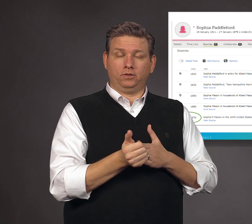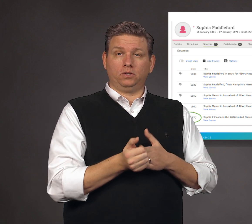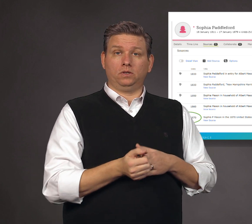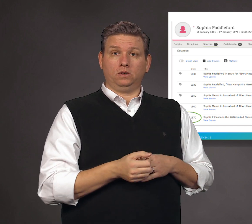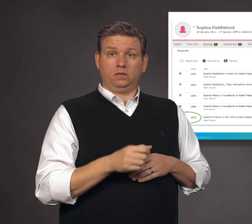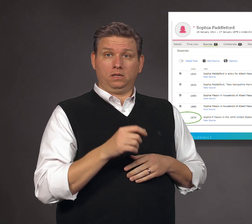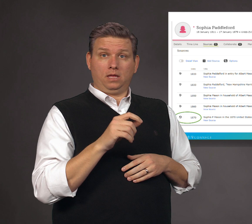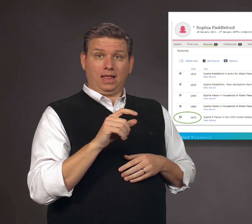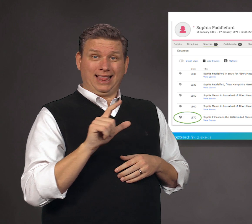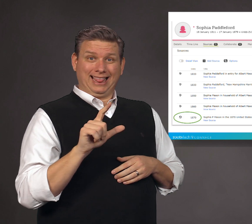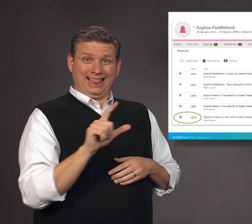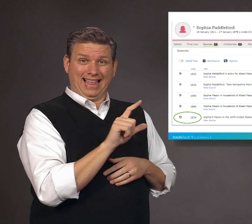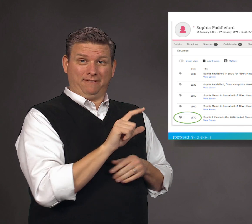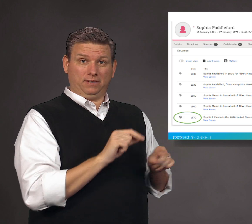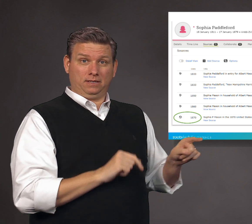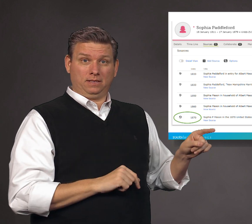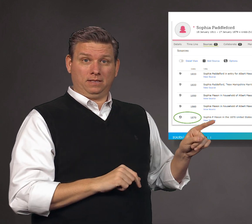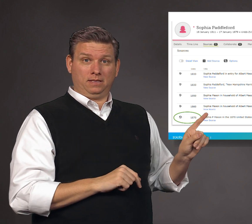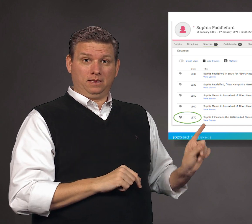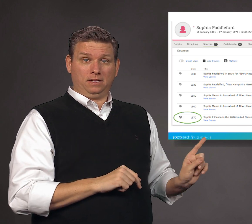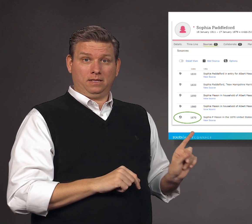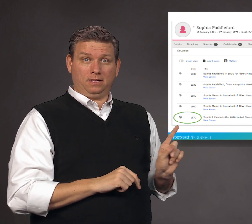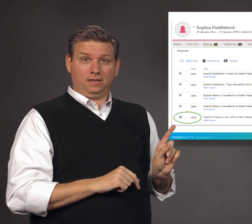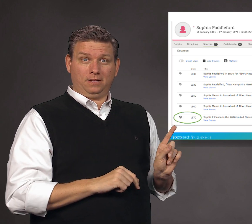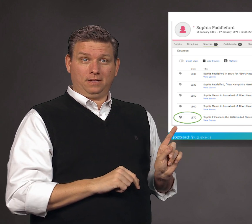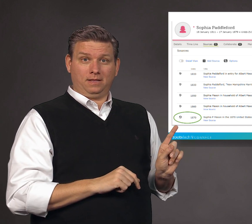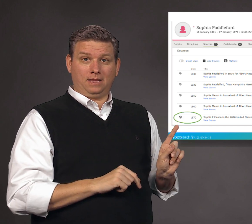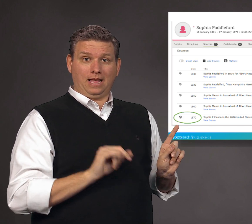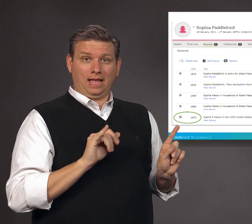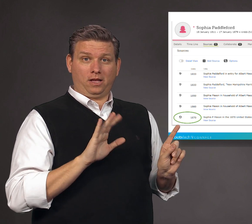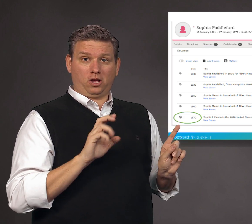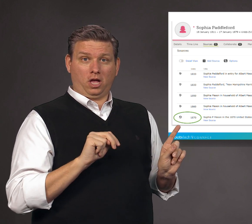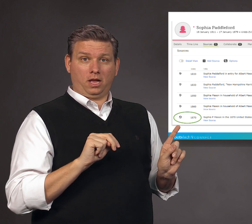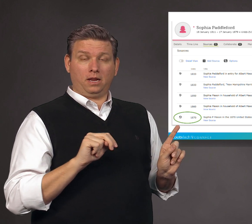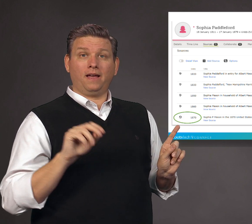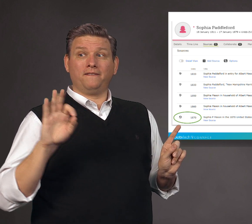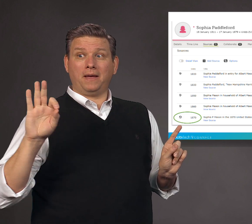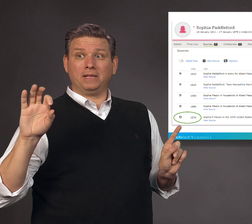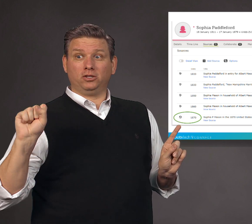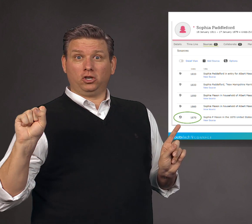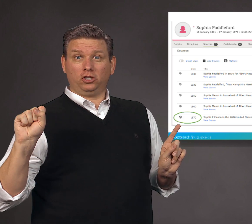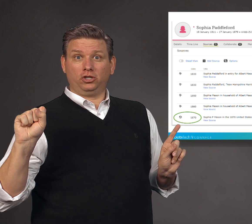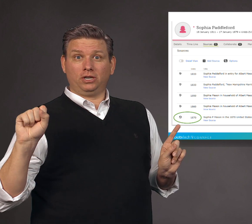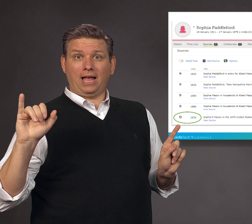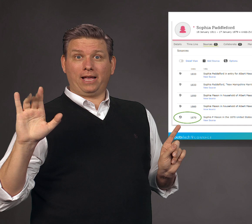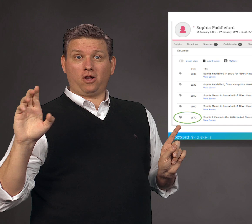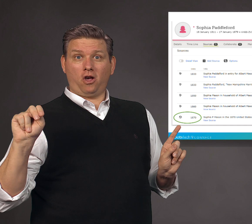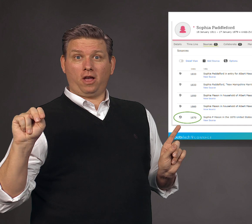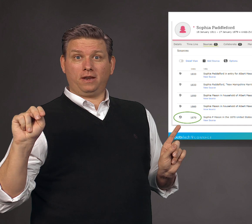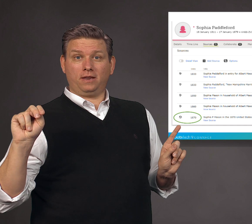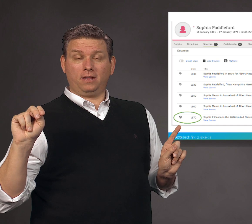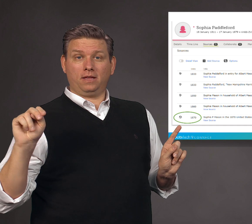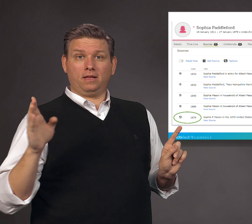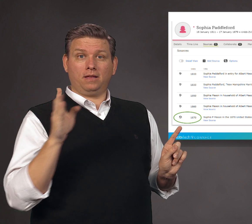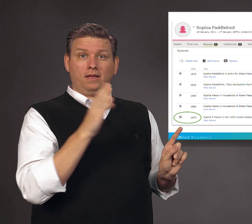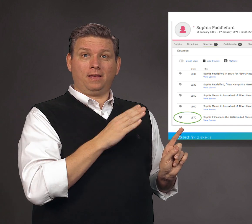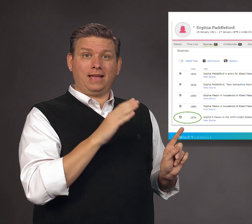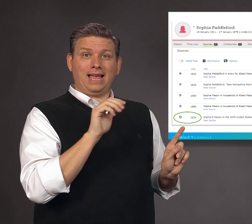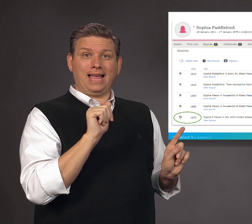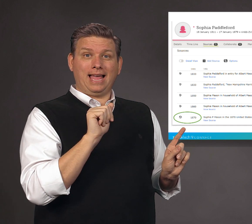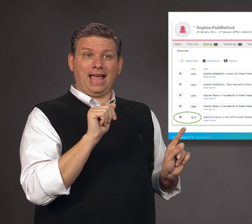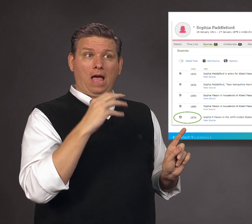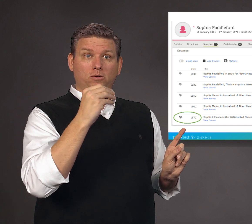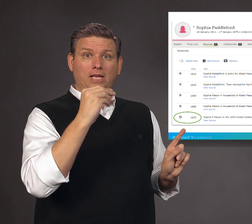icon to the left of the record. Sources that come from FamilySearch show the FamilySearch icon next to them. Sources from